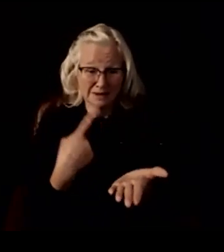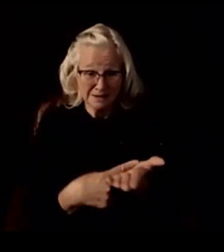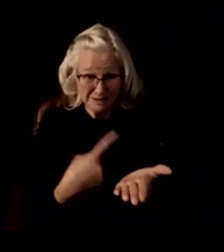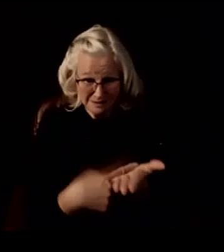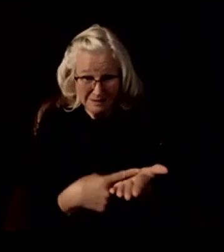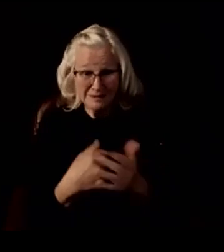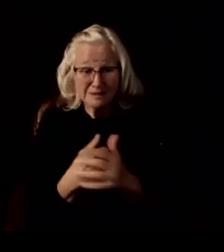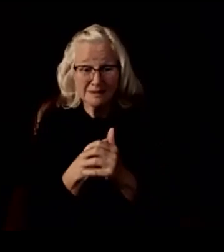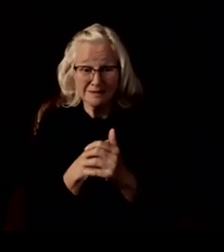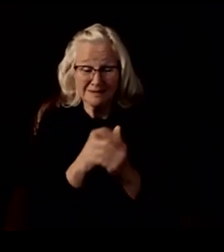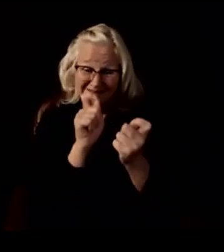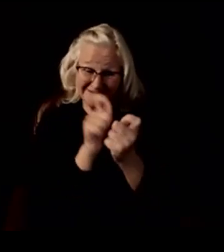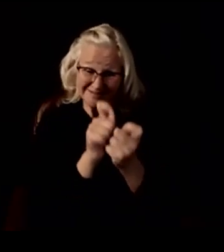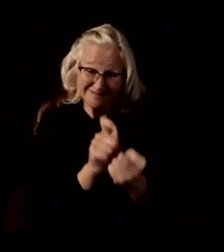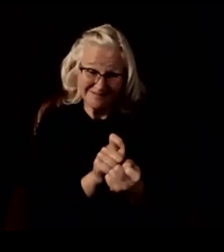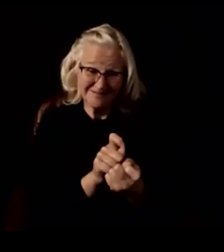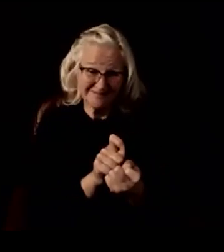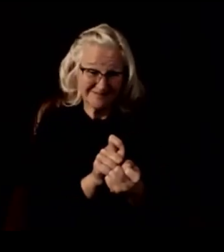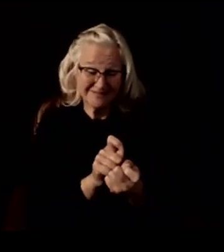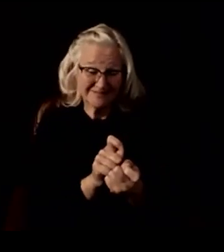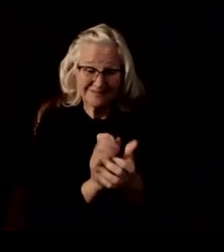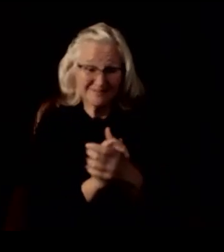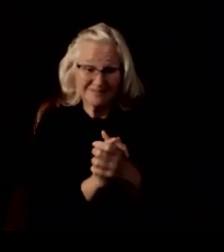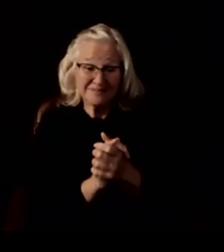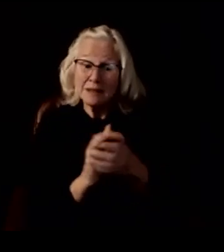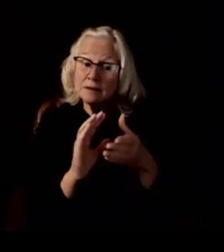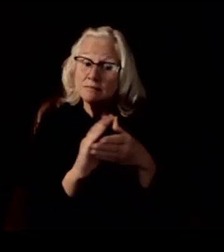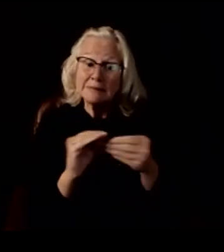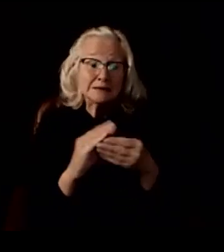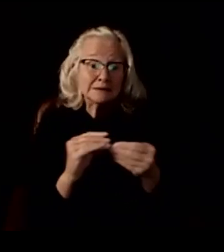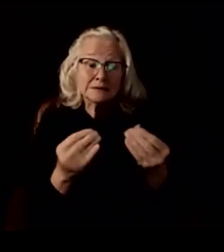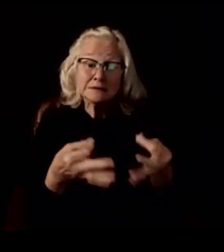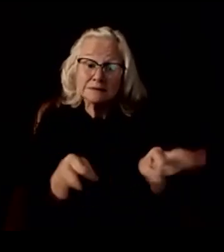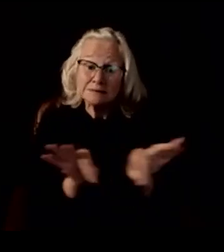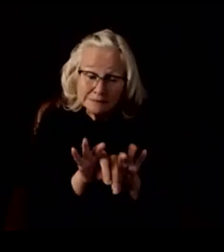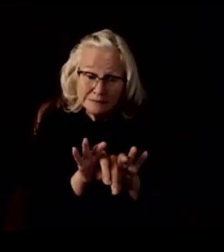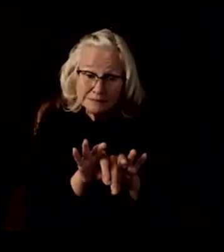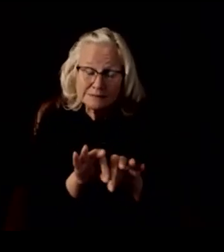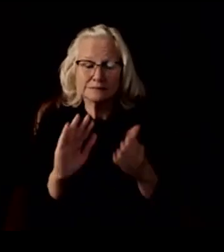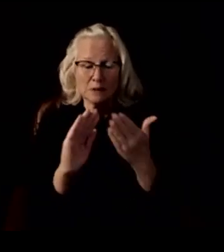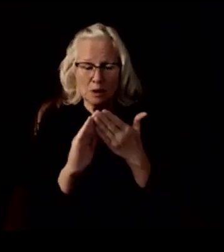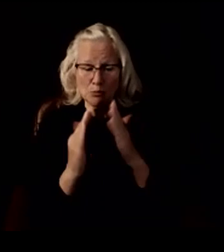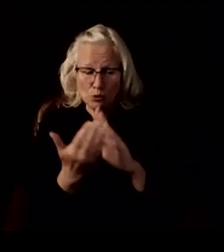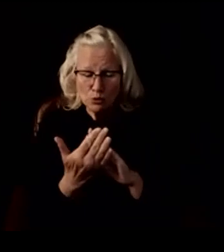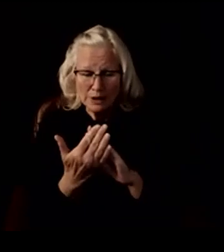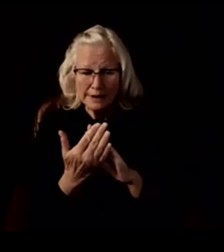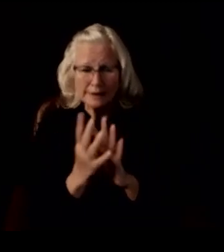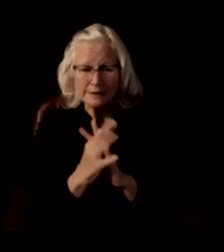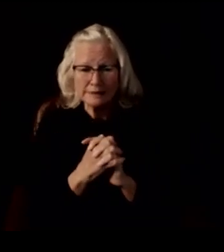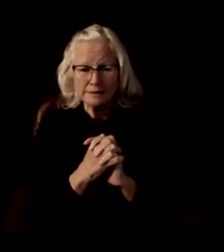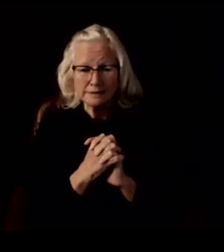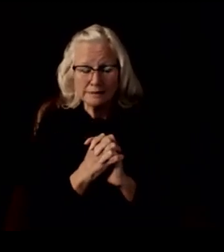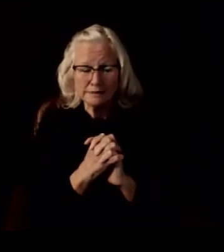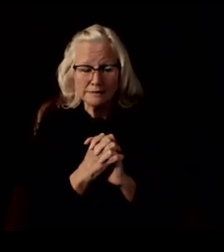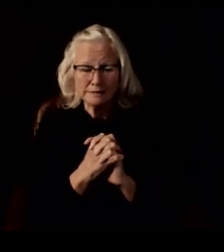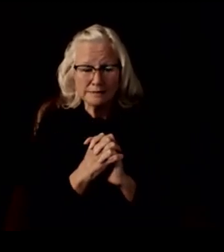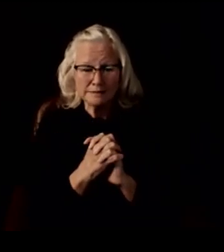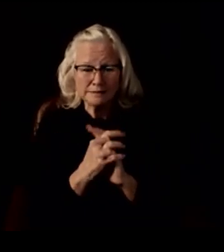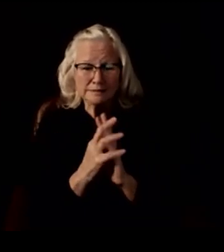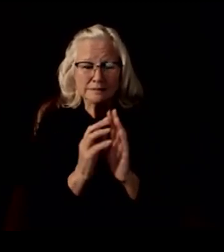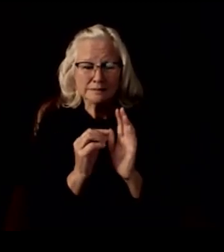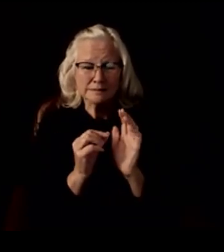was the importance of making sure that communities are really critical and are very